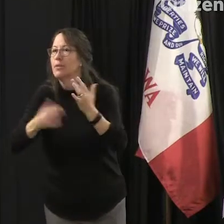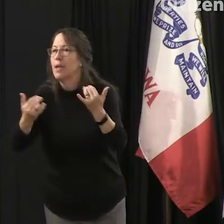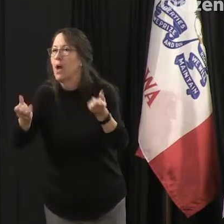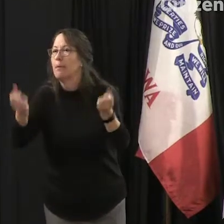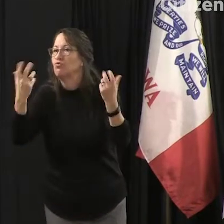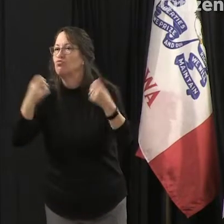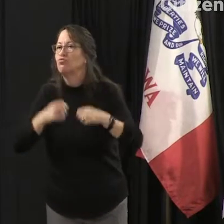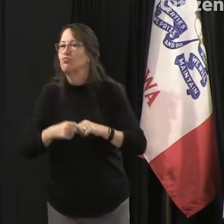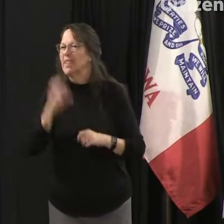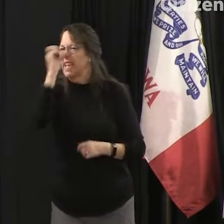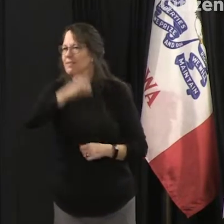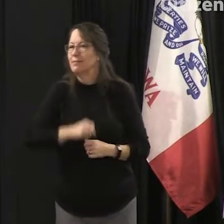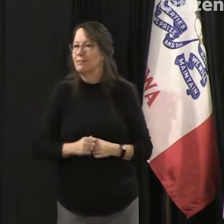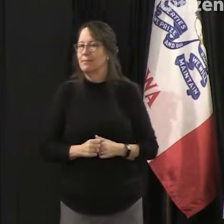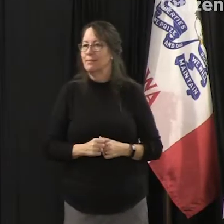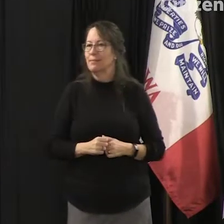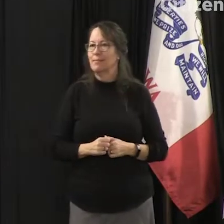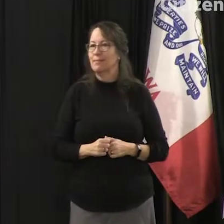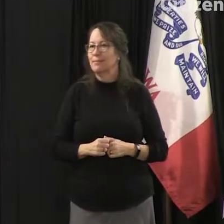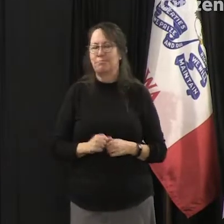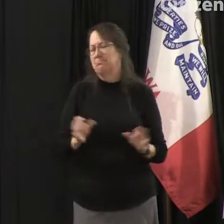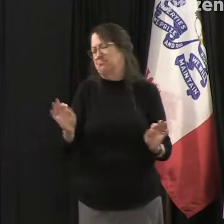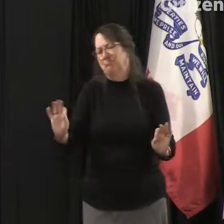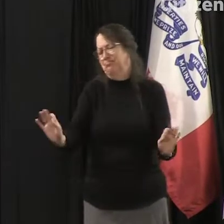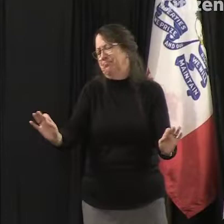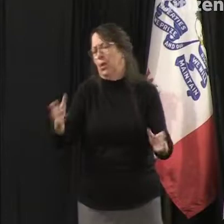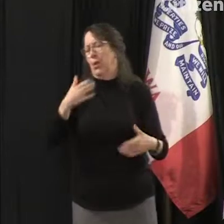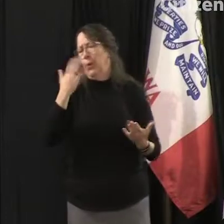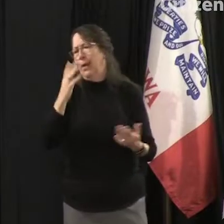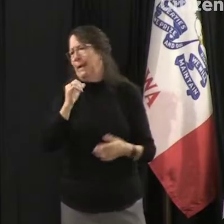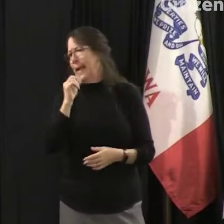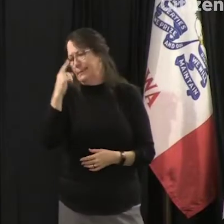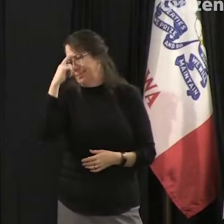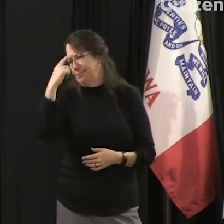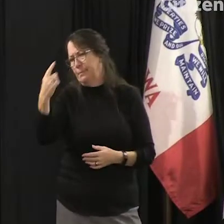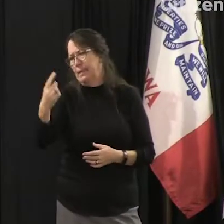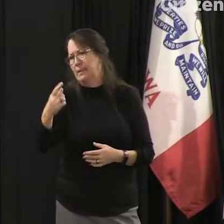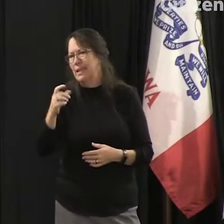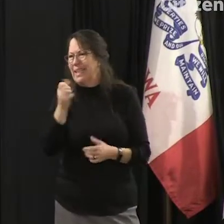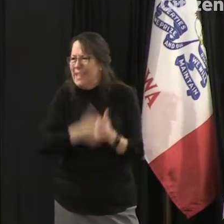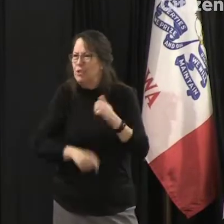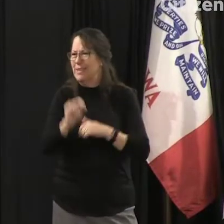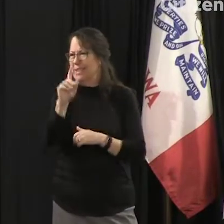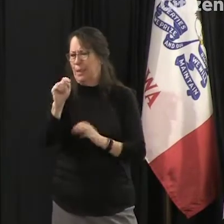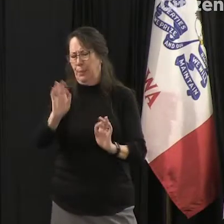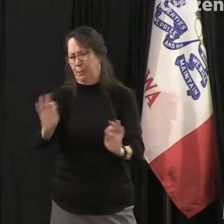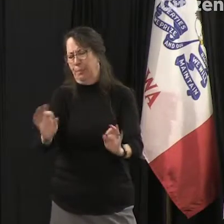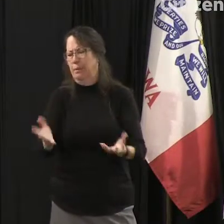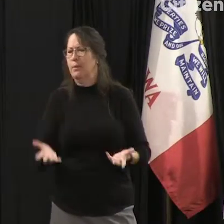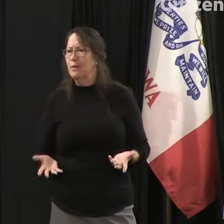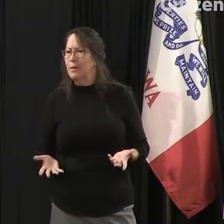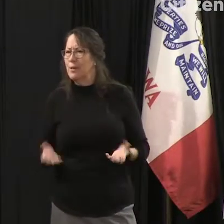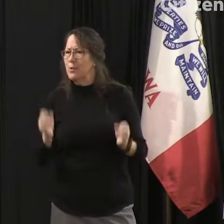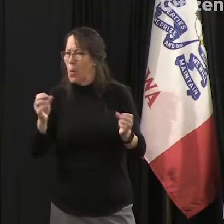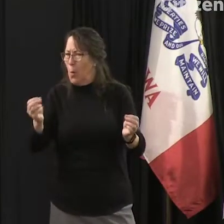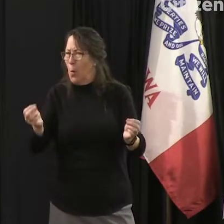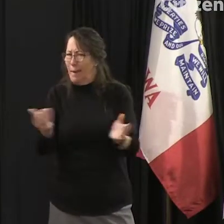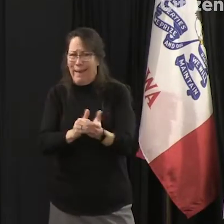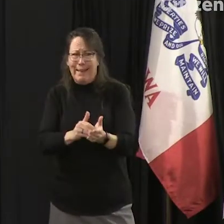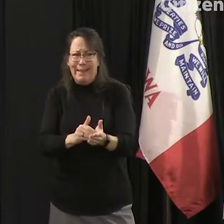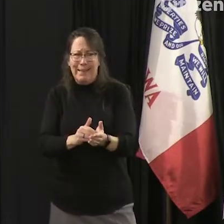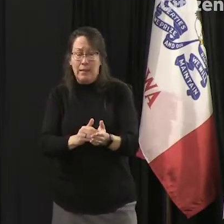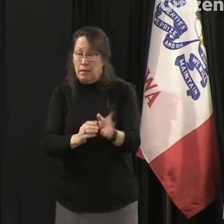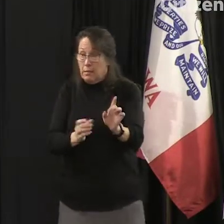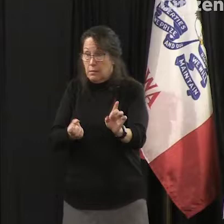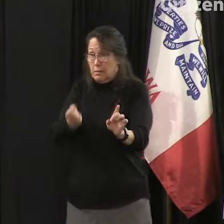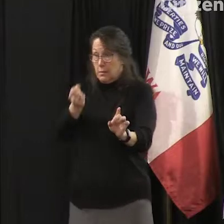set? Not even a factor. I mean, it's not even a penny a set. So again, I say that.